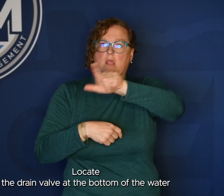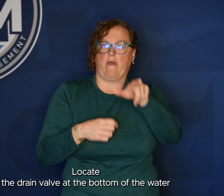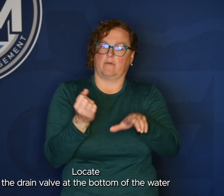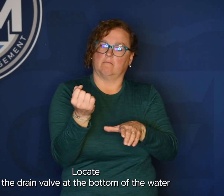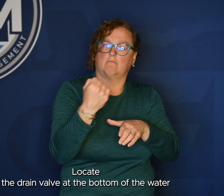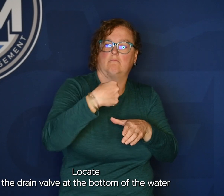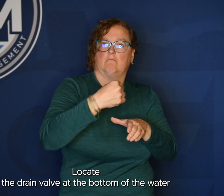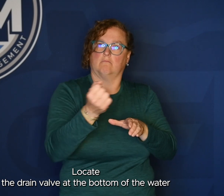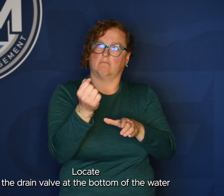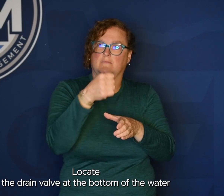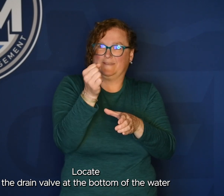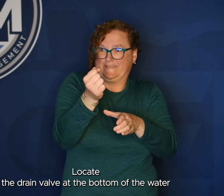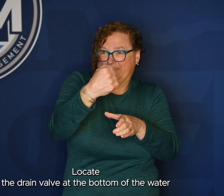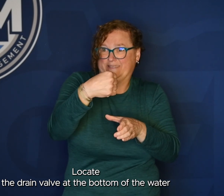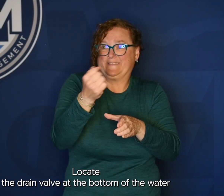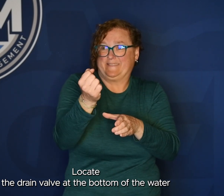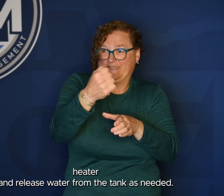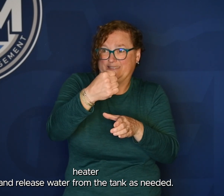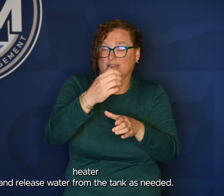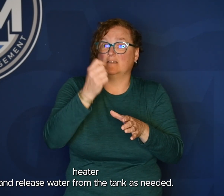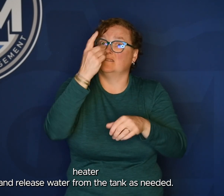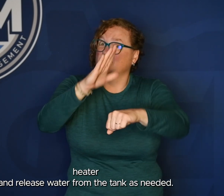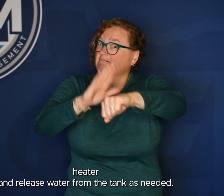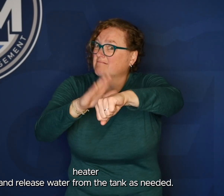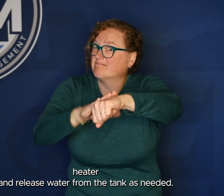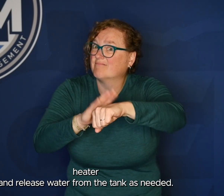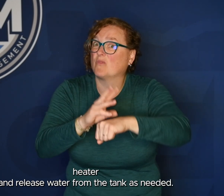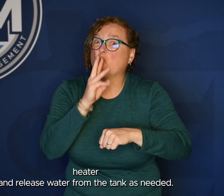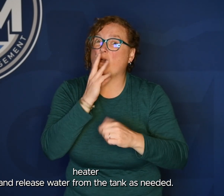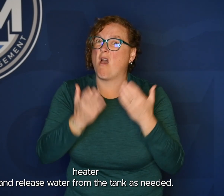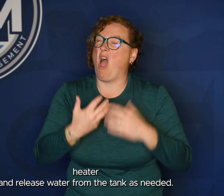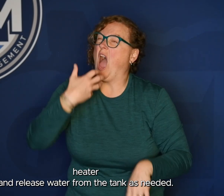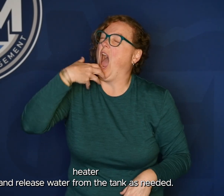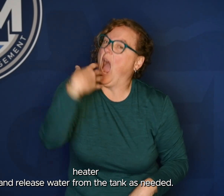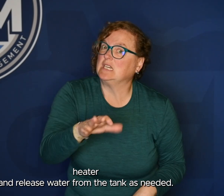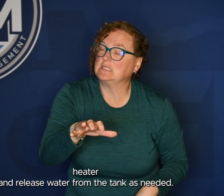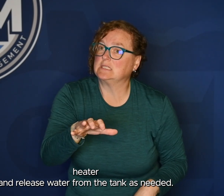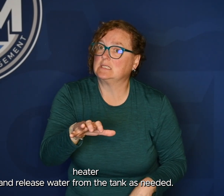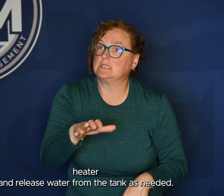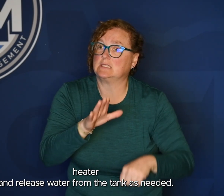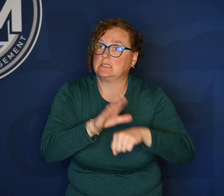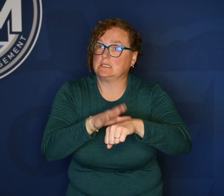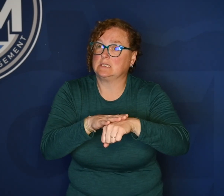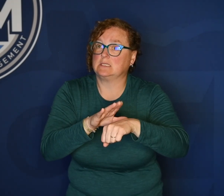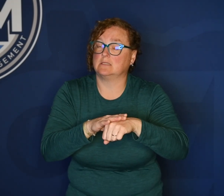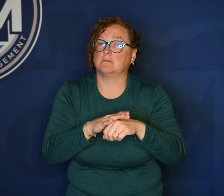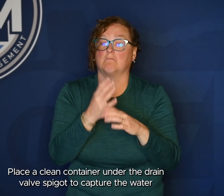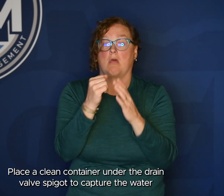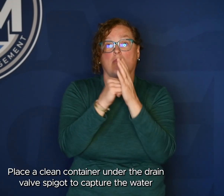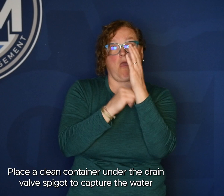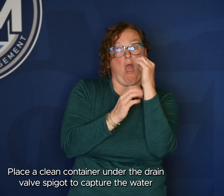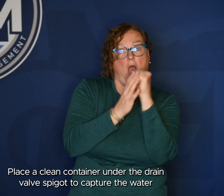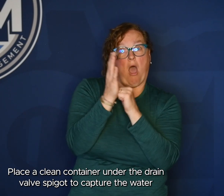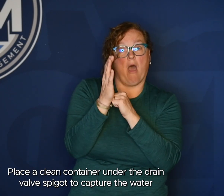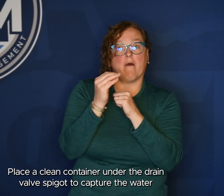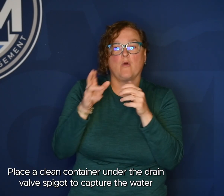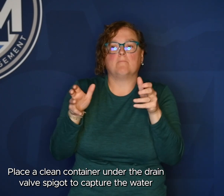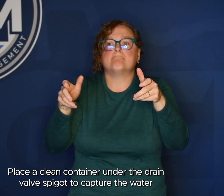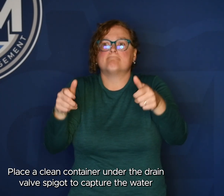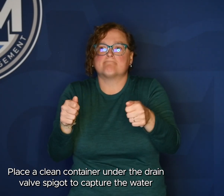Locate the drain valve at the bottom of the water heater and release water from the tank as needed. Place a clean container under the